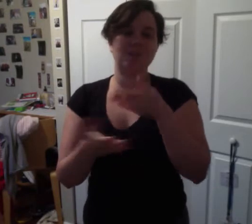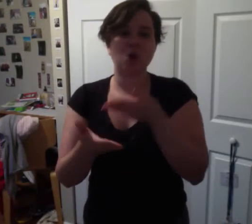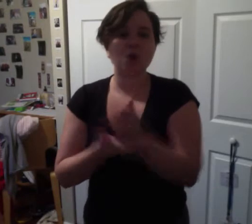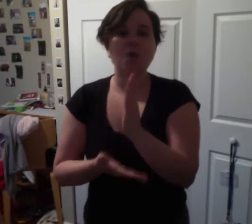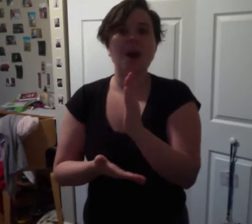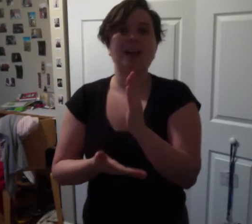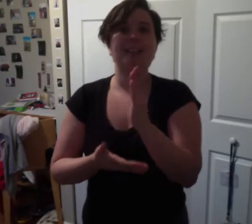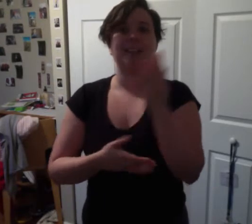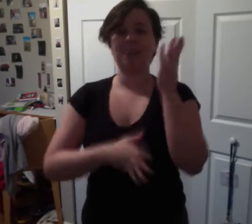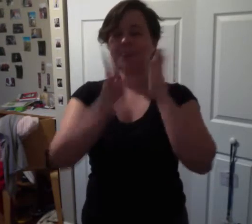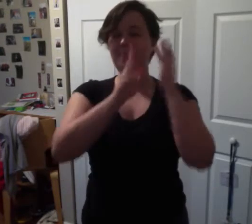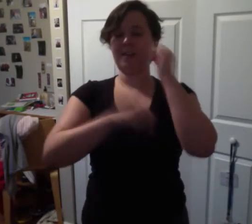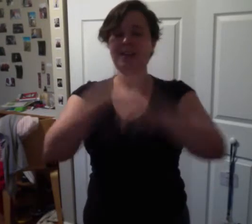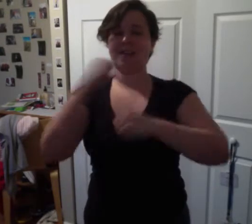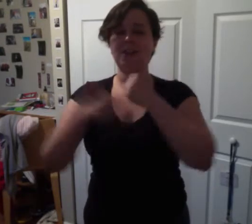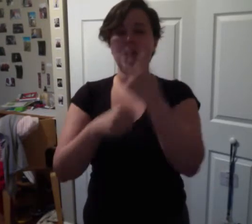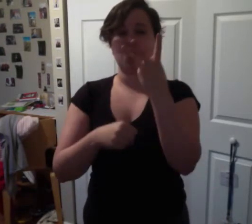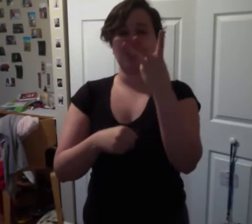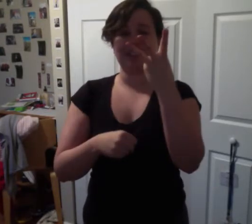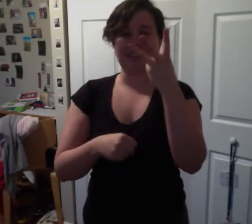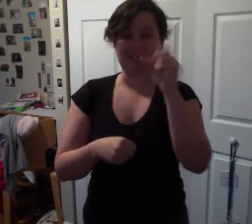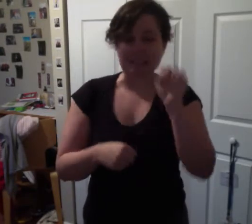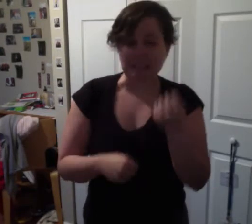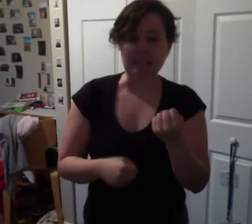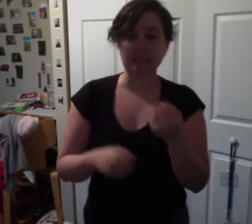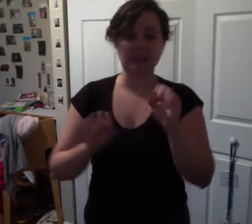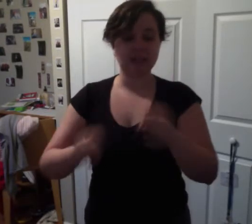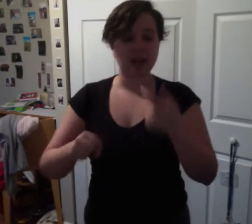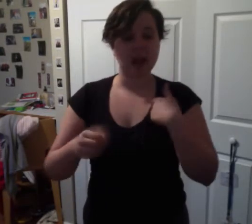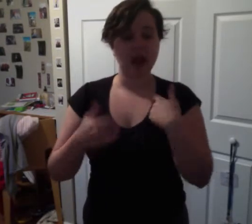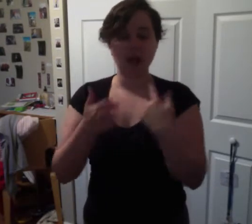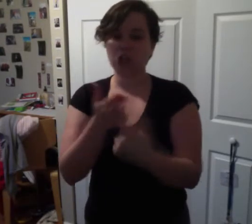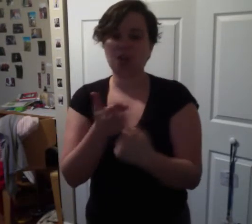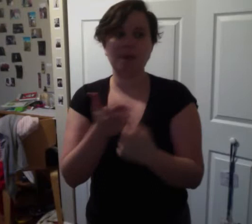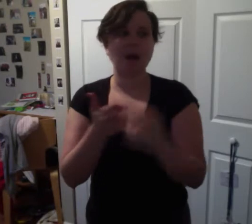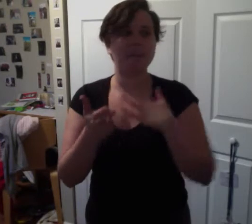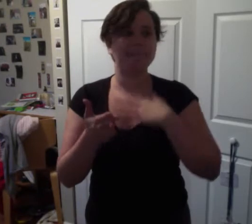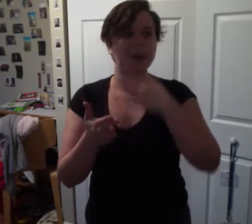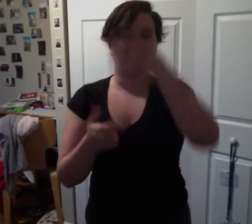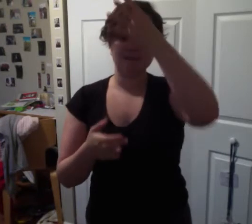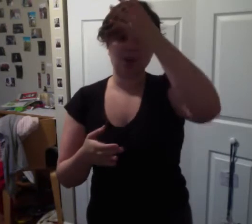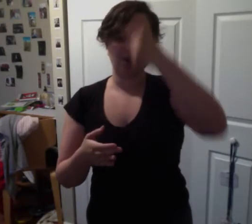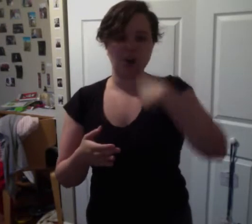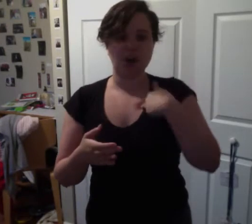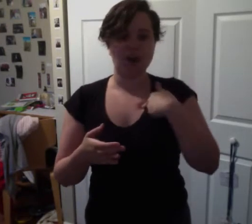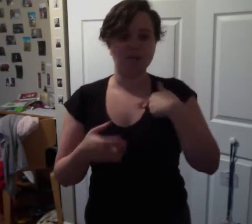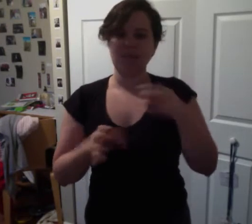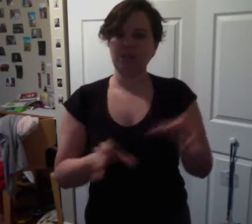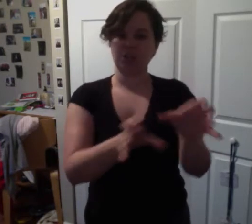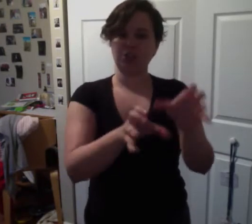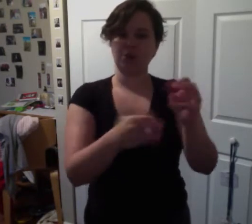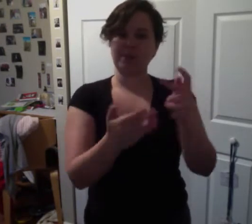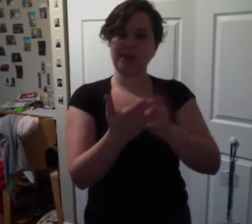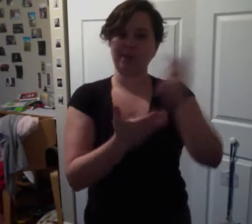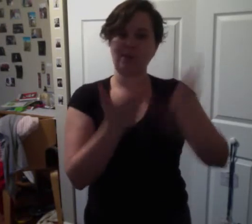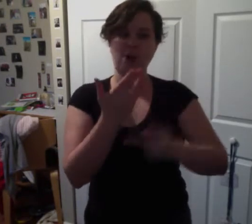labor projects? My dad was a roofer, construction guy. He owned small businesses. And at 80, he was ready to retire, and